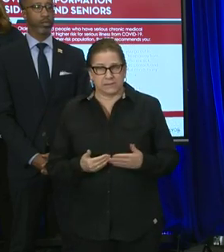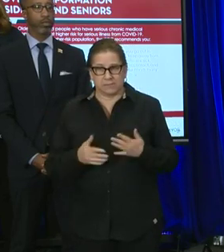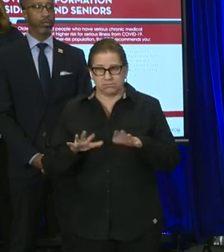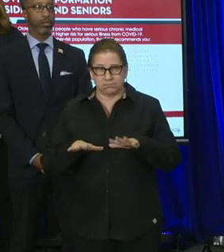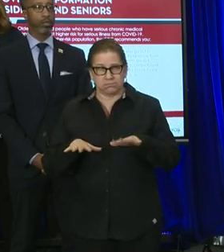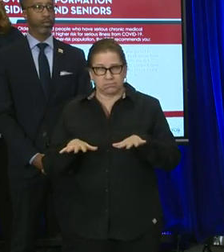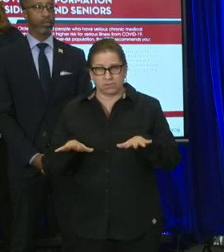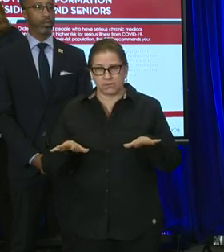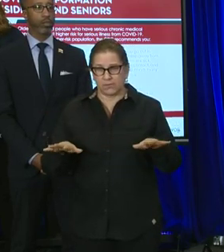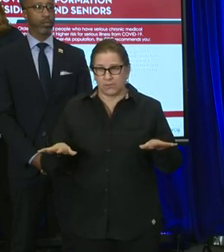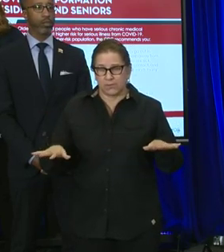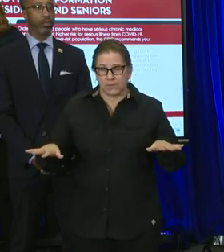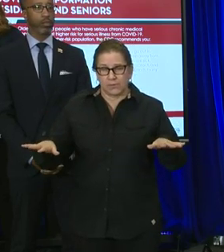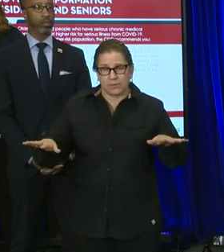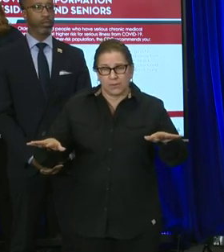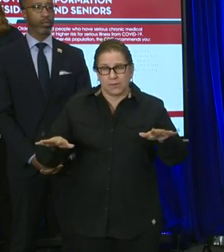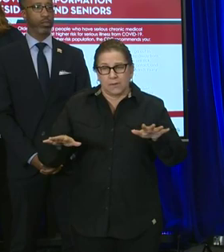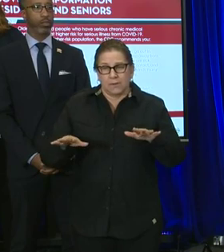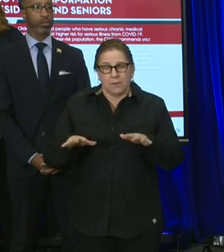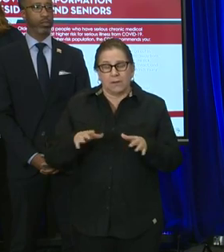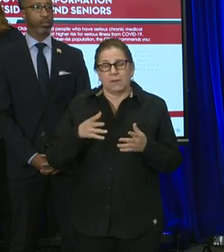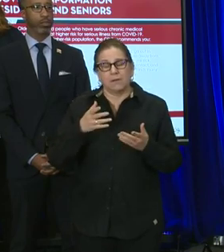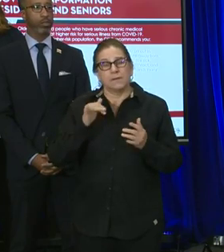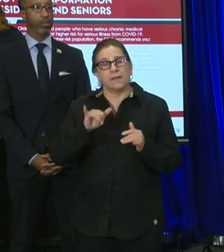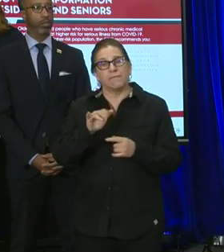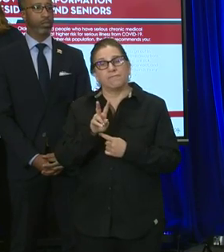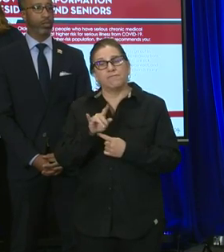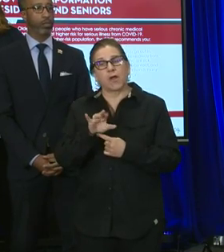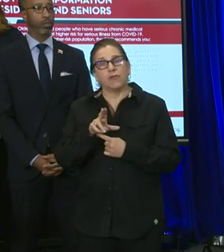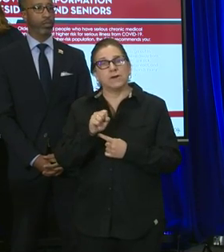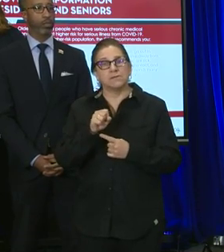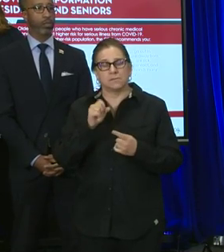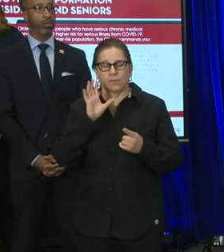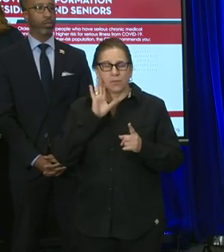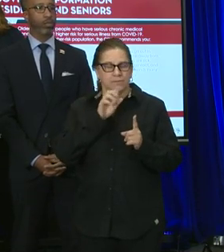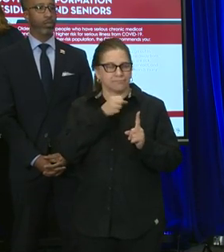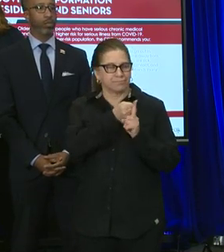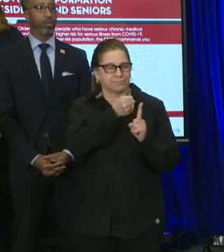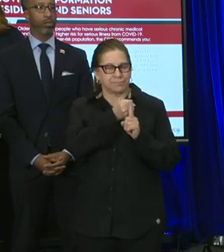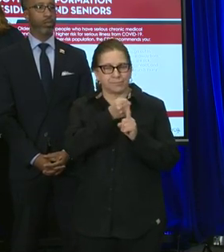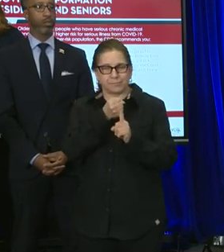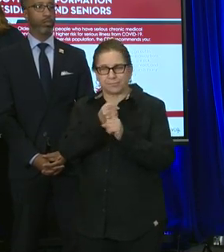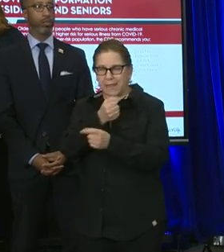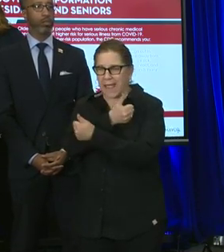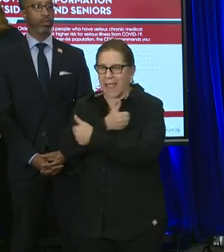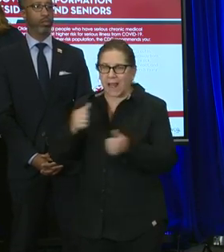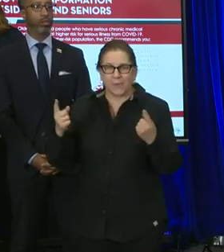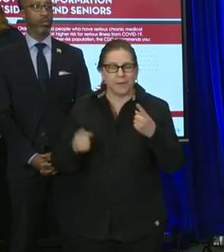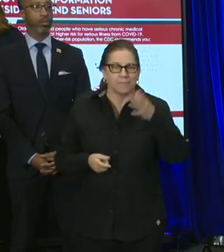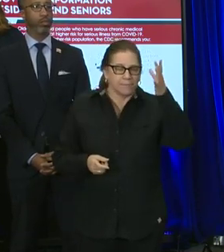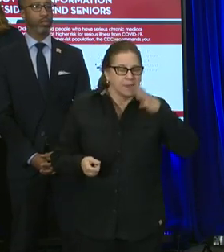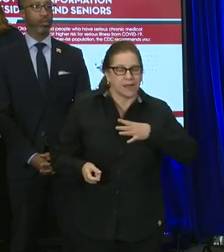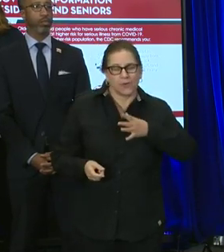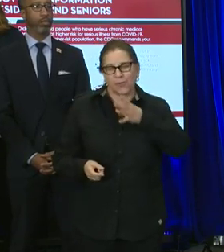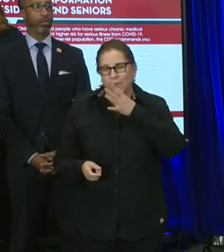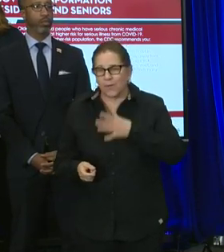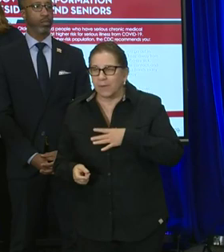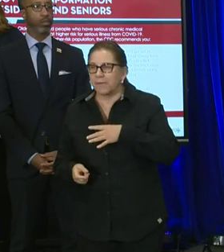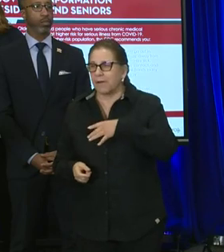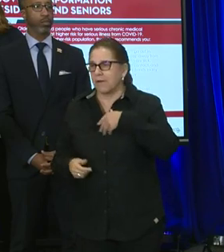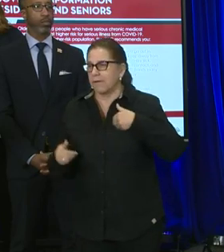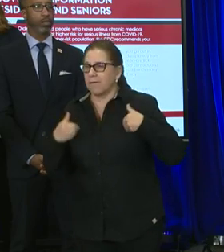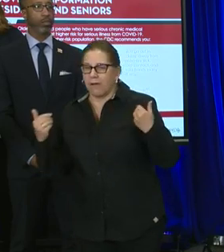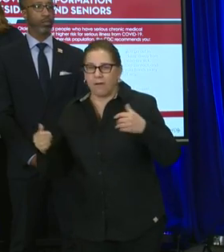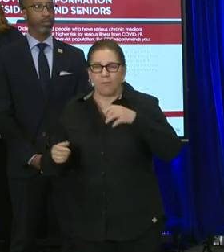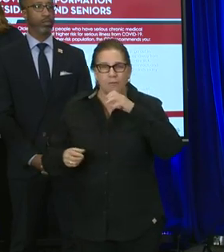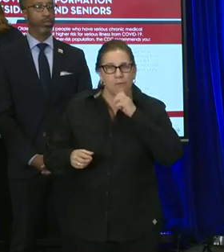not discriminate based on age, race, or gender. Everyone can get it and pass it on. As we head into